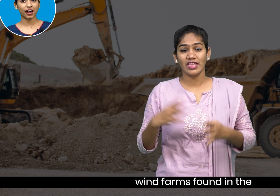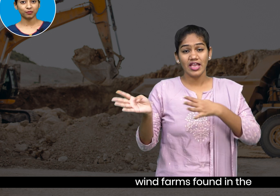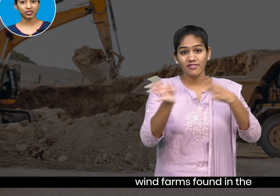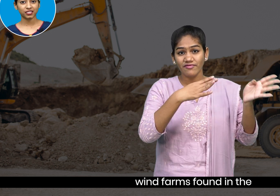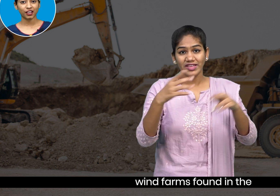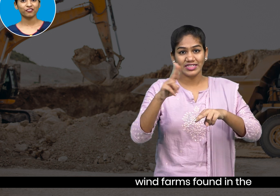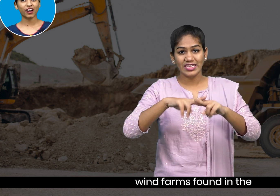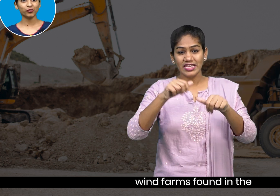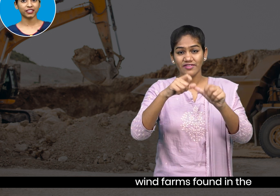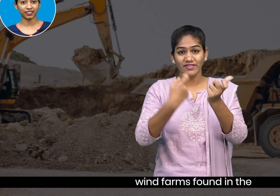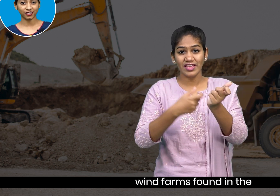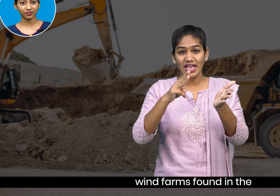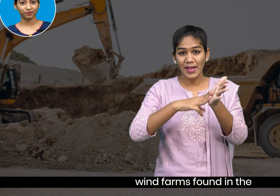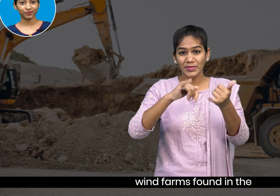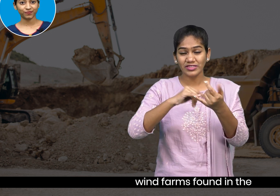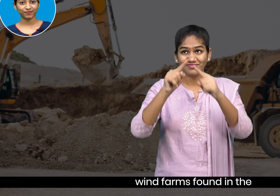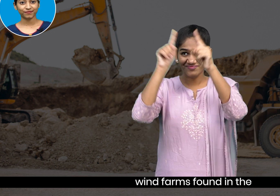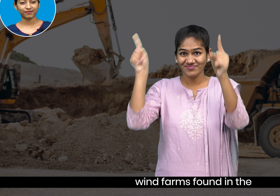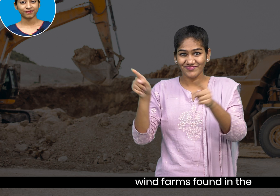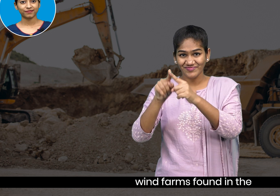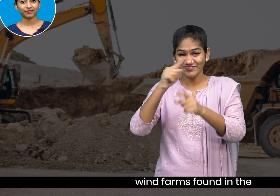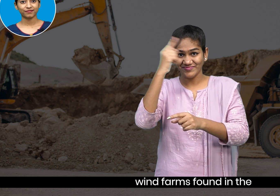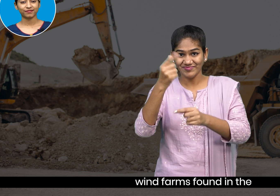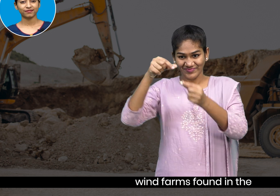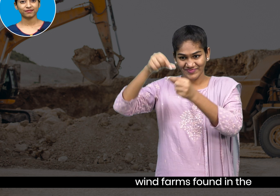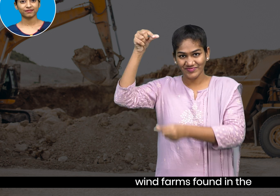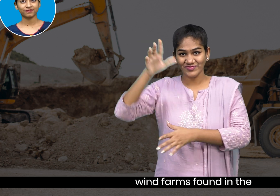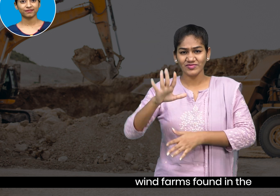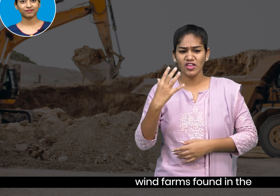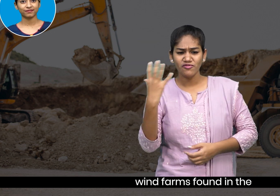Wind farms found in the